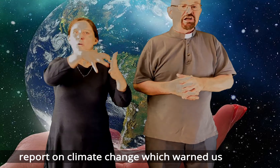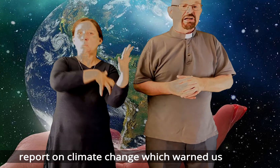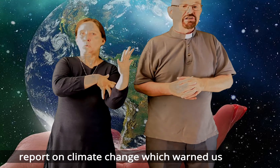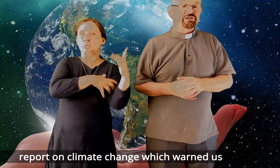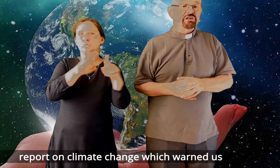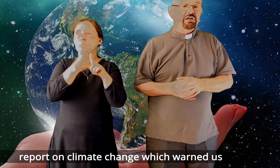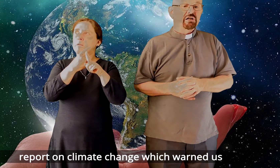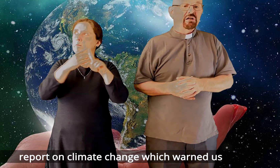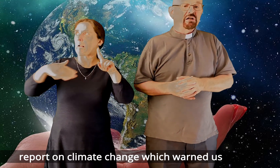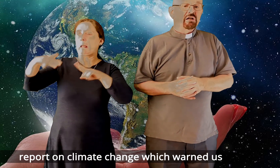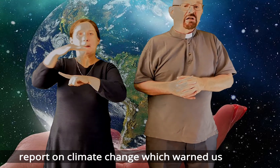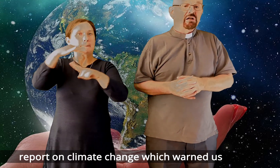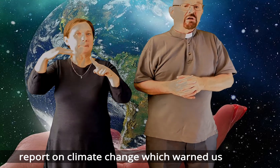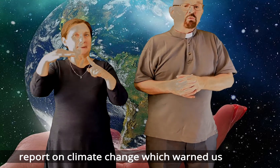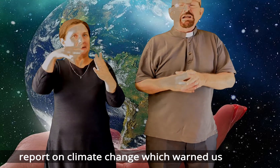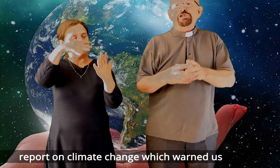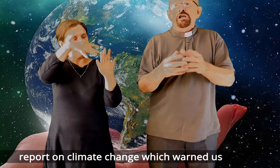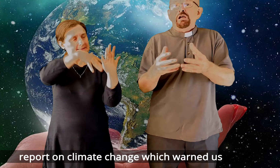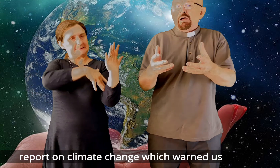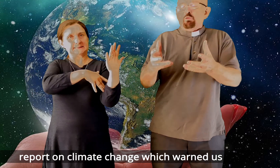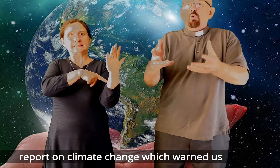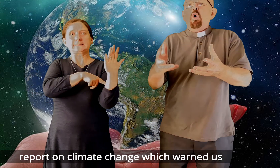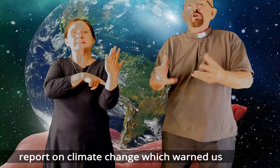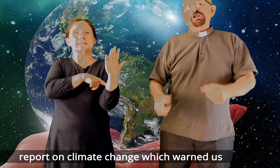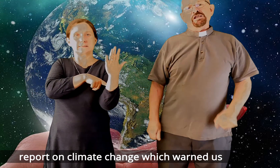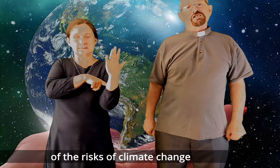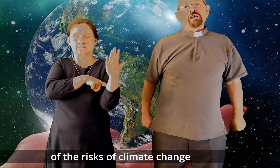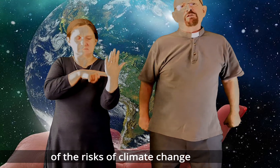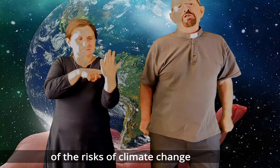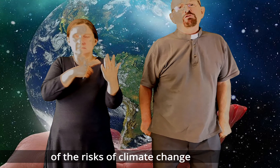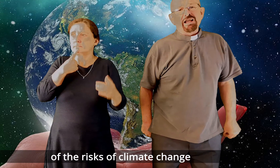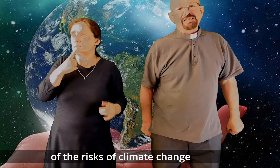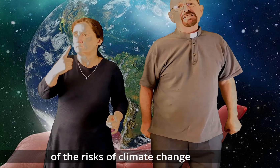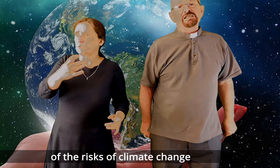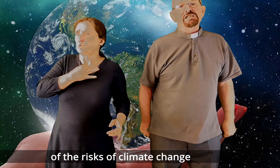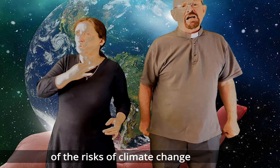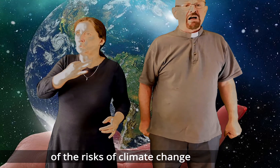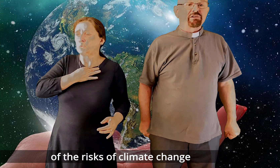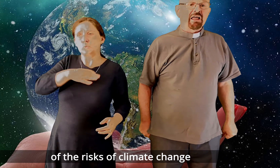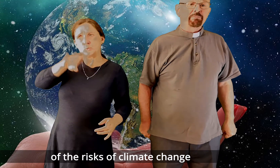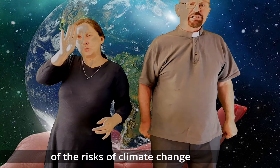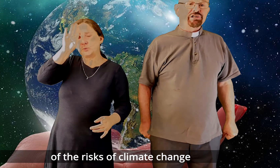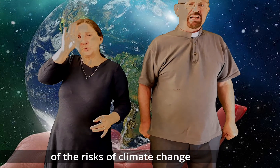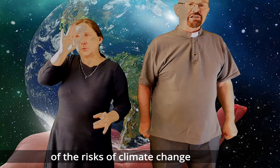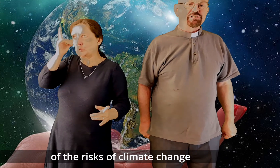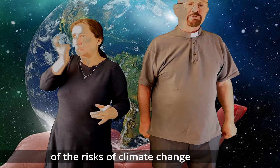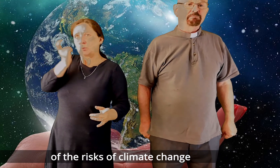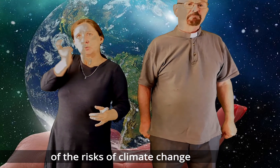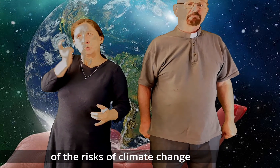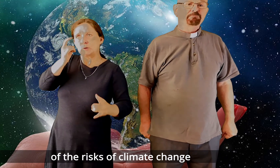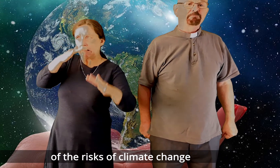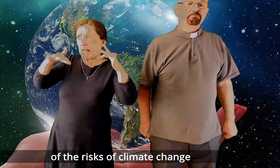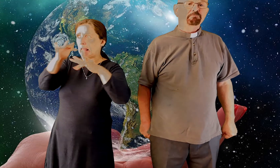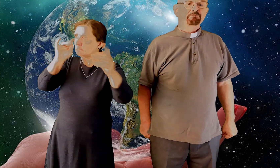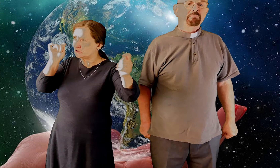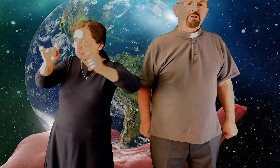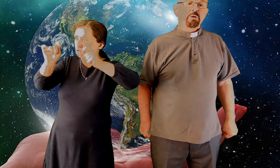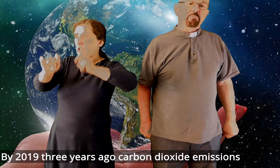change, which warned us of the risks of climate change. By